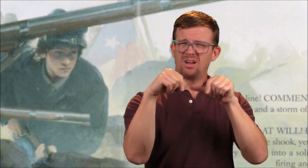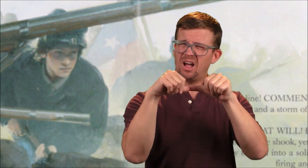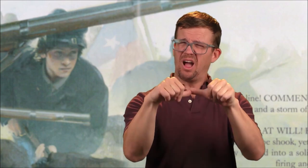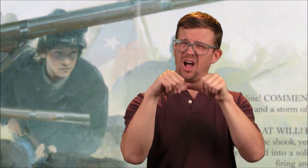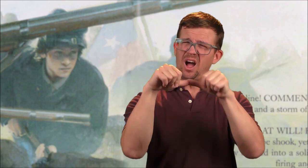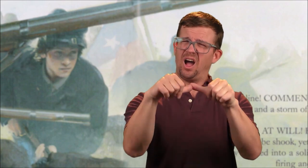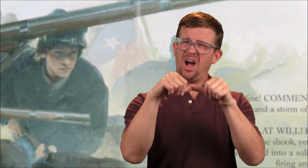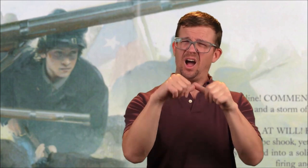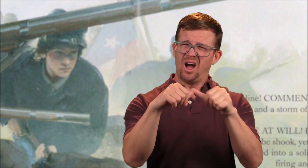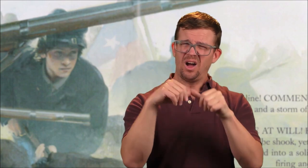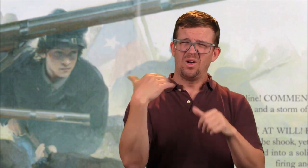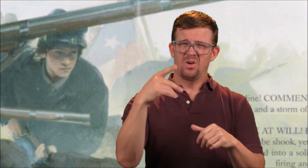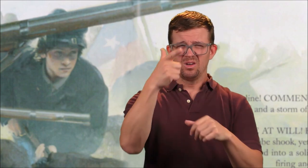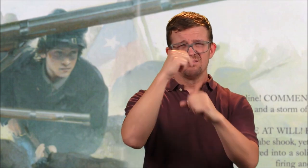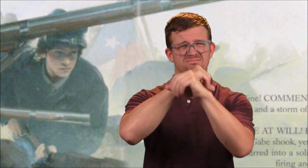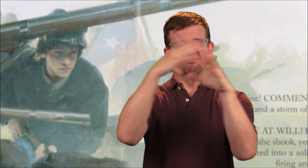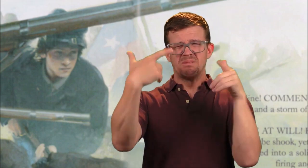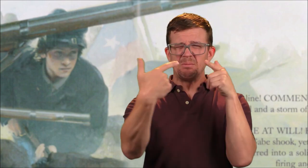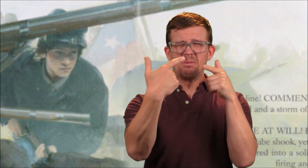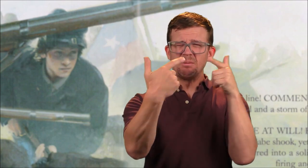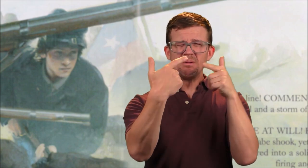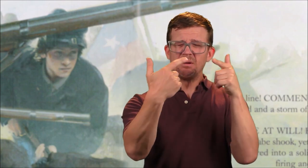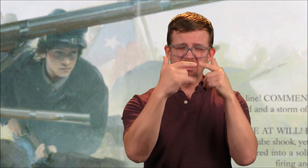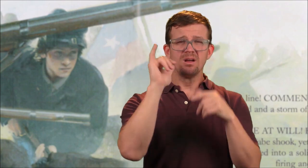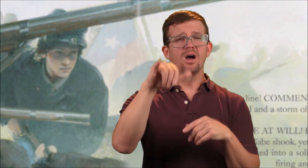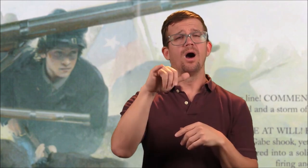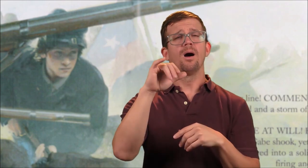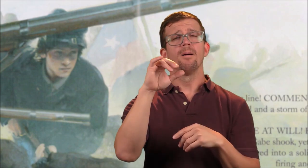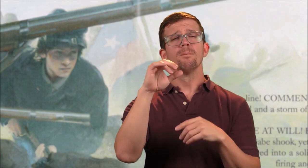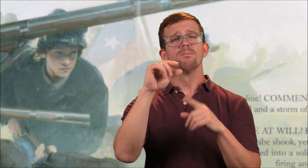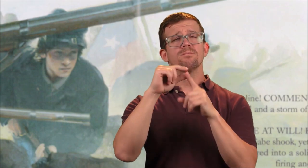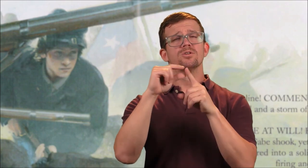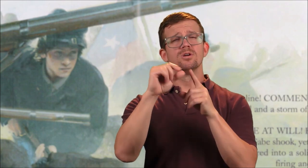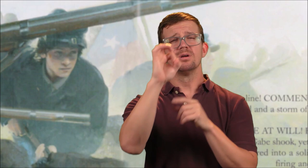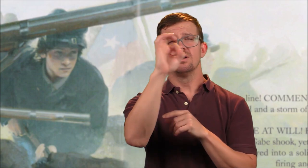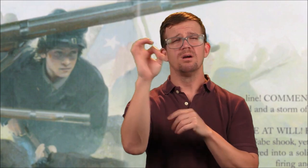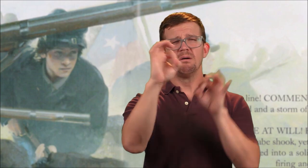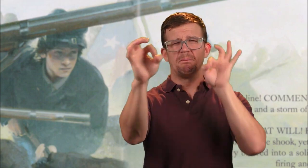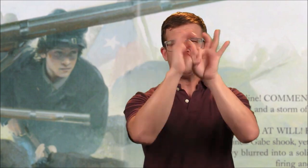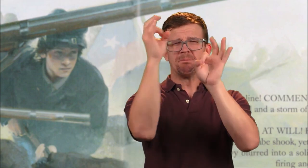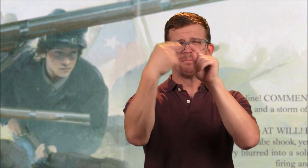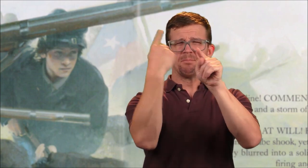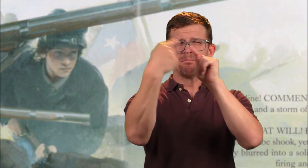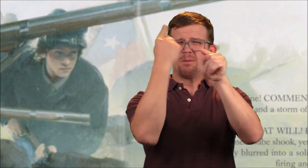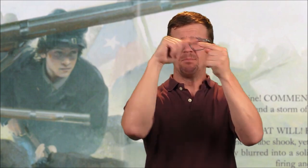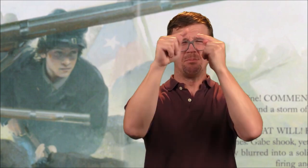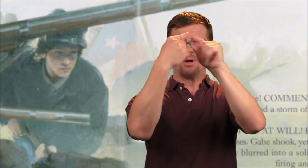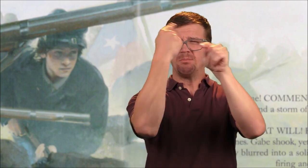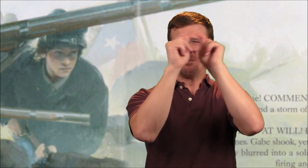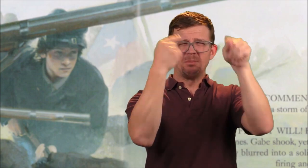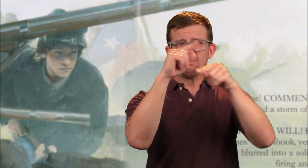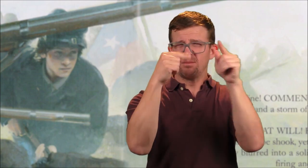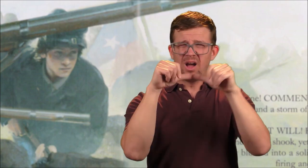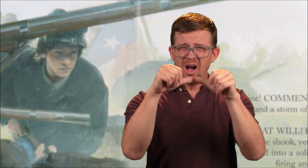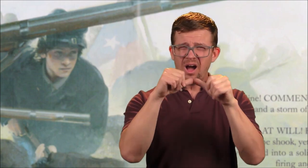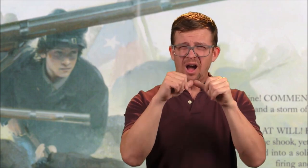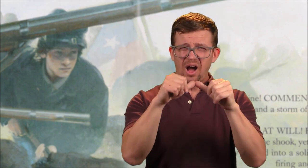from both sides was so intense, so thick, that some Union and Confederate bullets actually collided in midair and fell